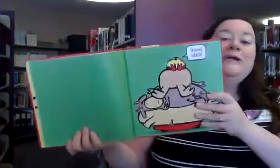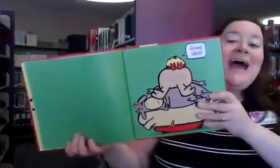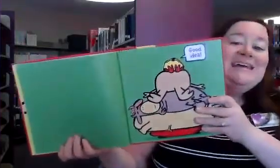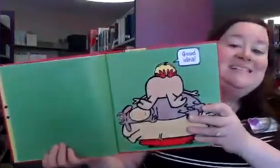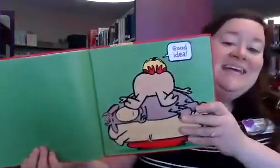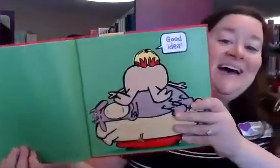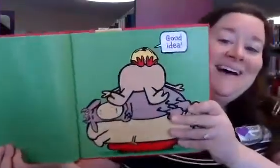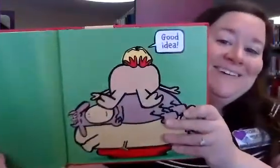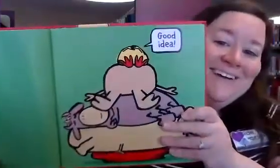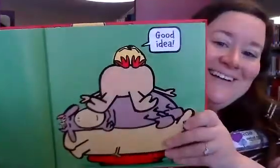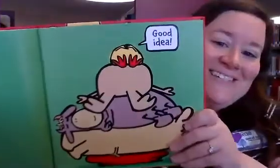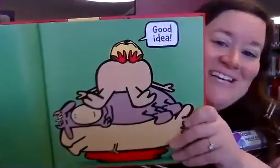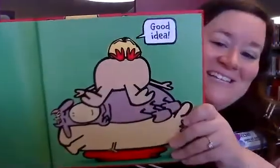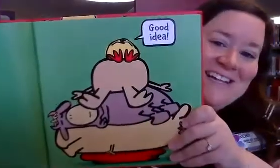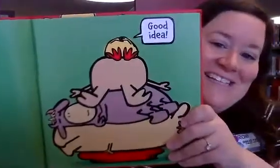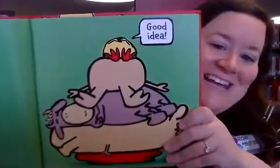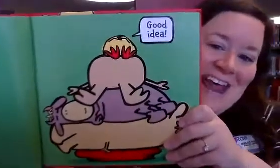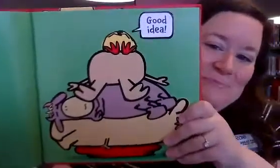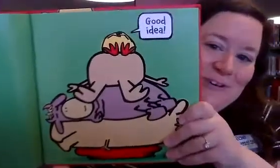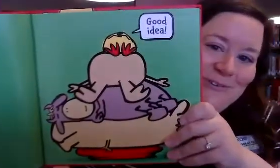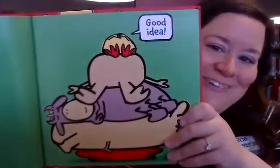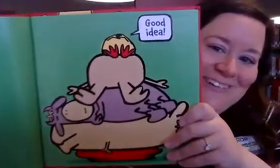Good idea. Look, chicken's gonna take a nap too.